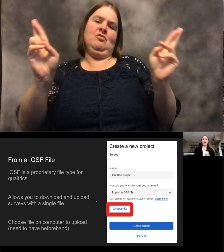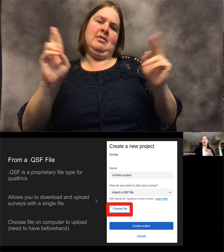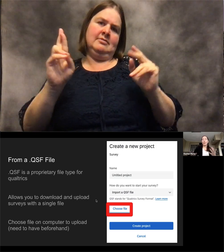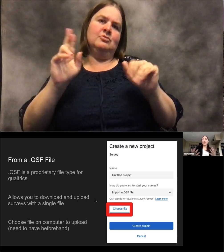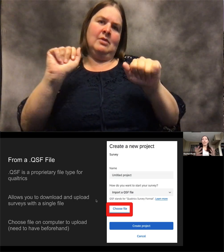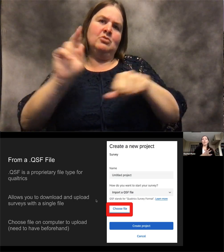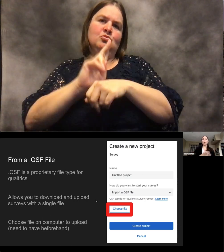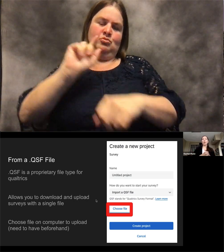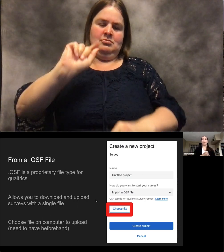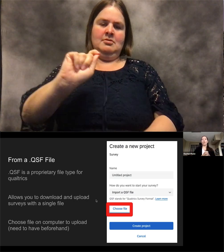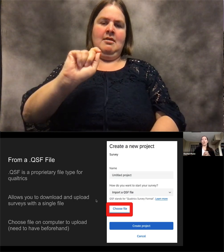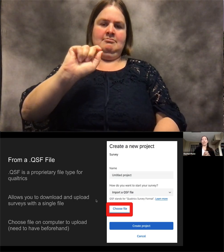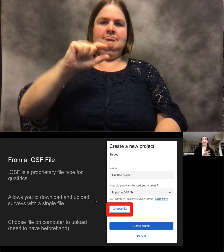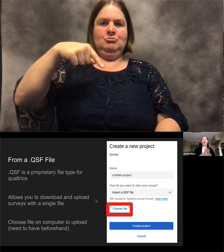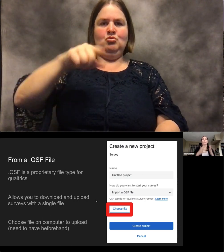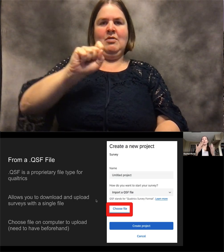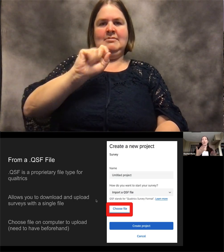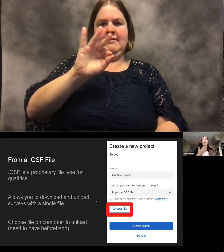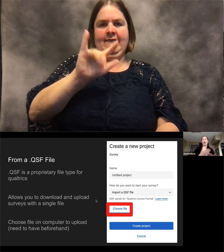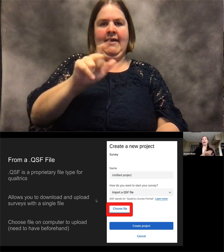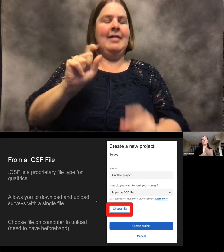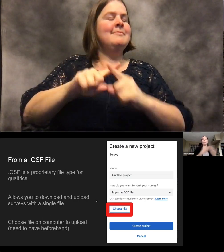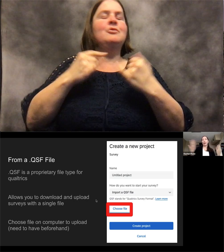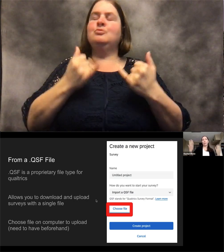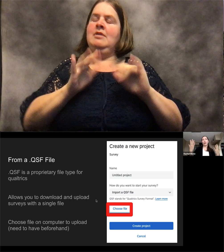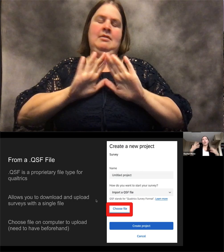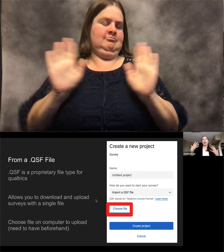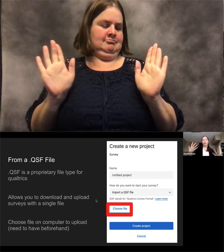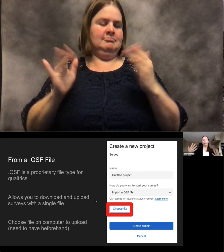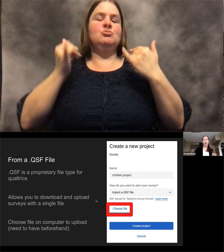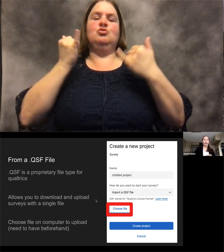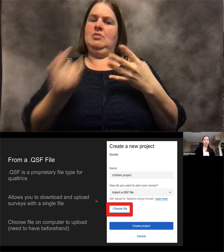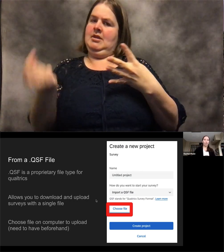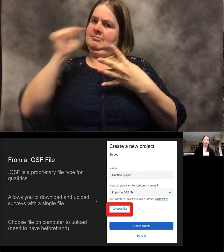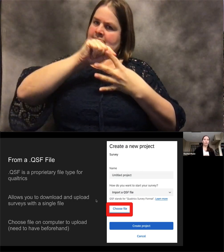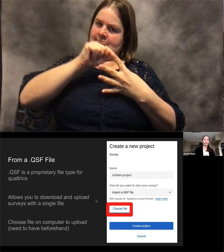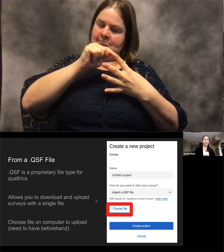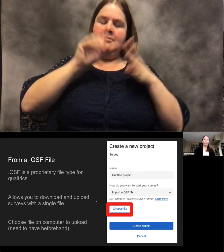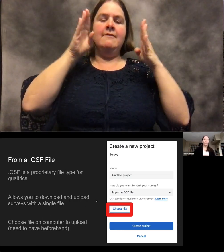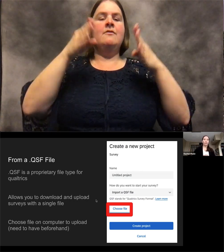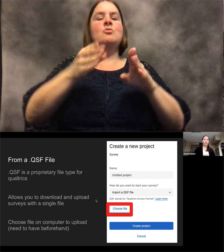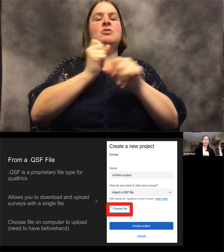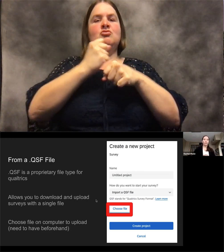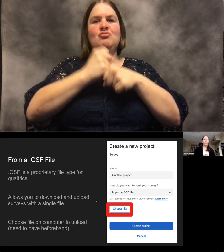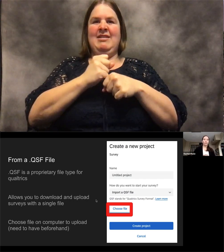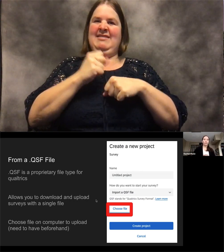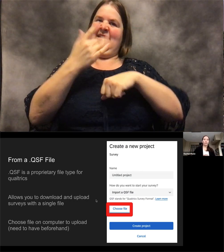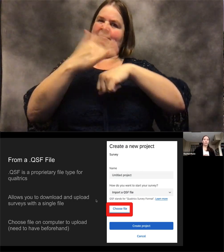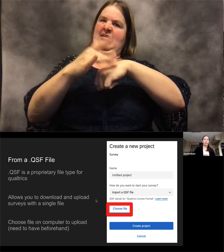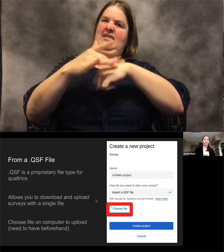Okay, but today we're going to be focusing on creating a blank project from scratch.